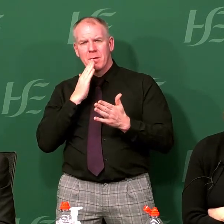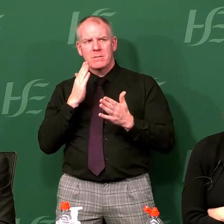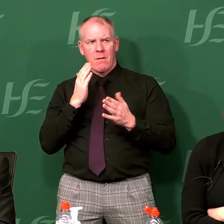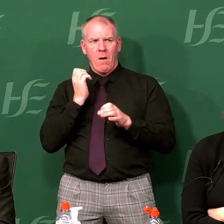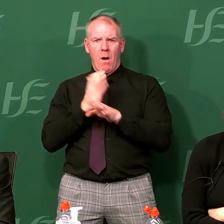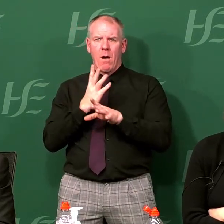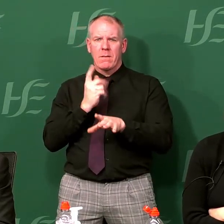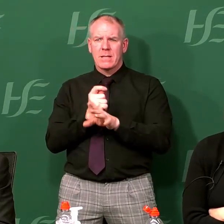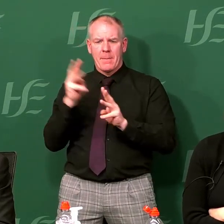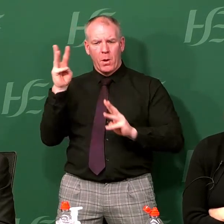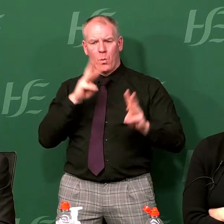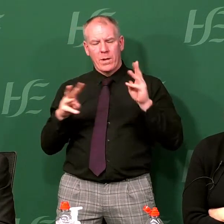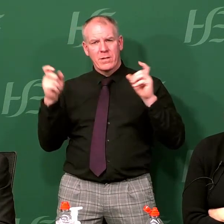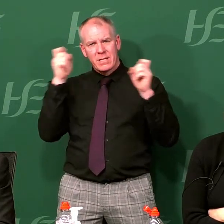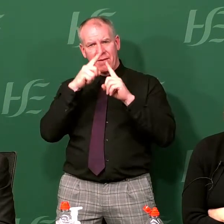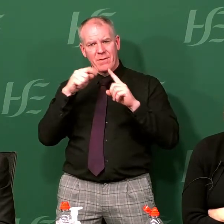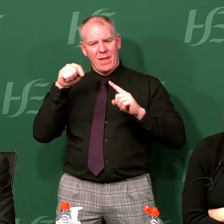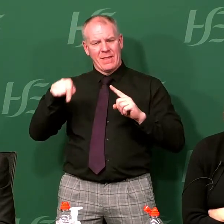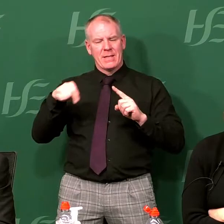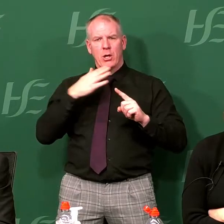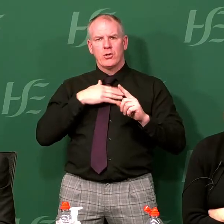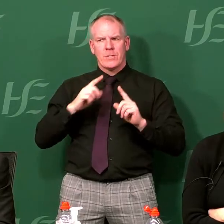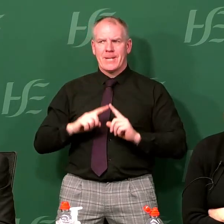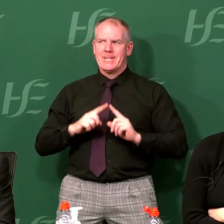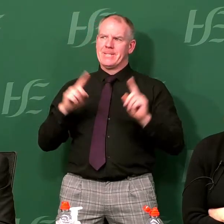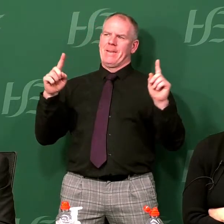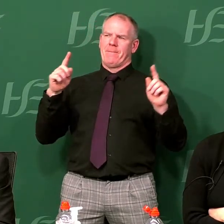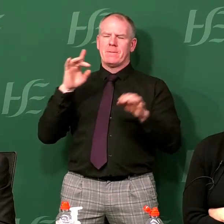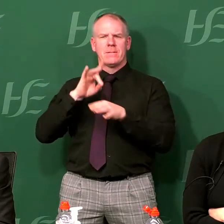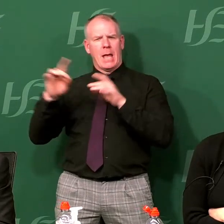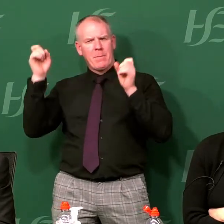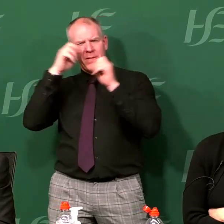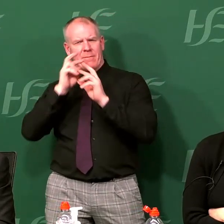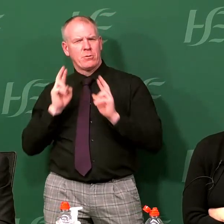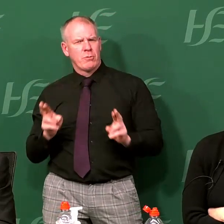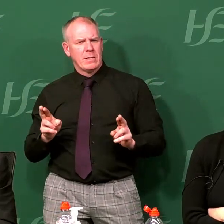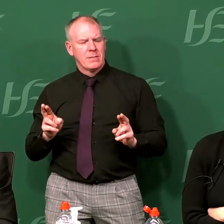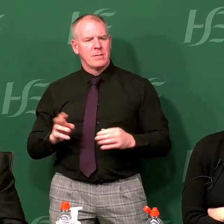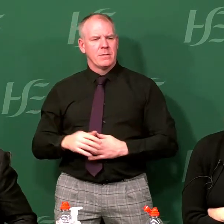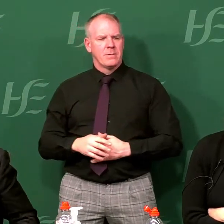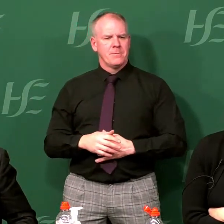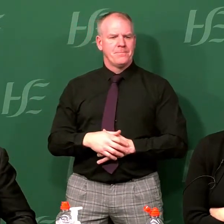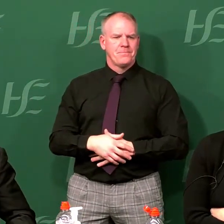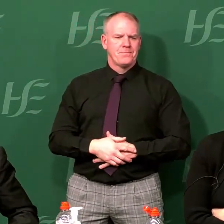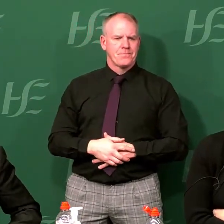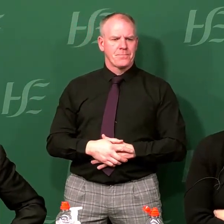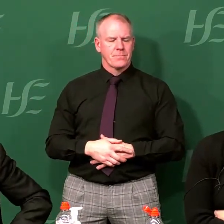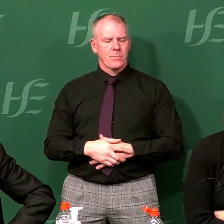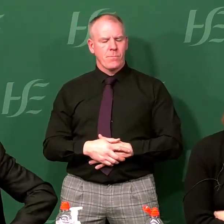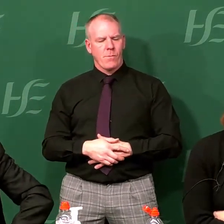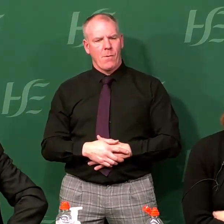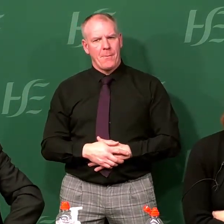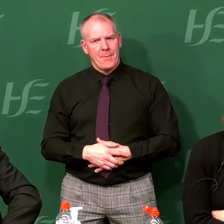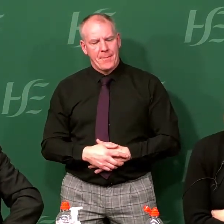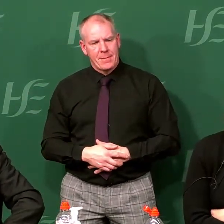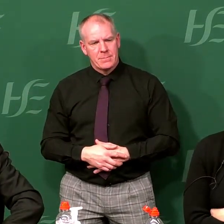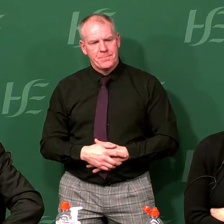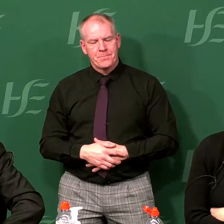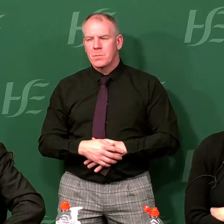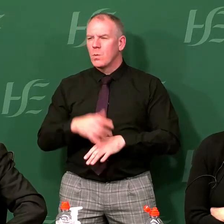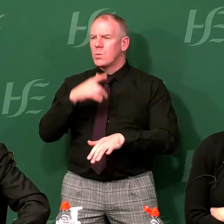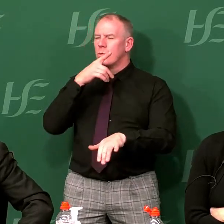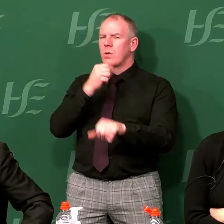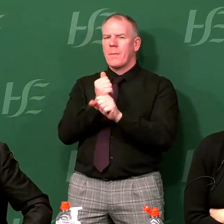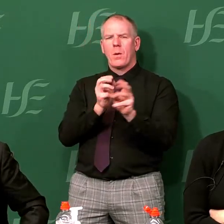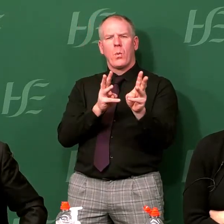difficult. This one's just a different, difficult winter. I think in terms of the